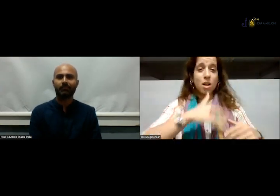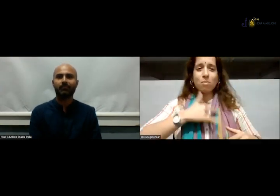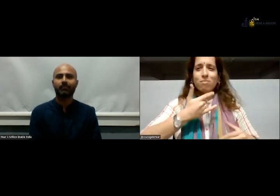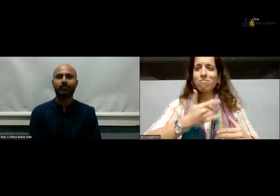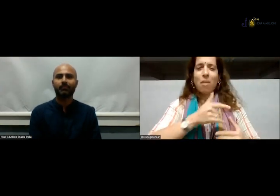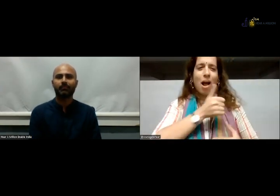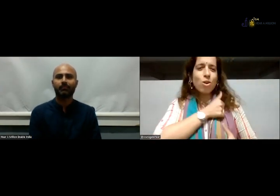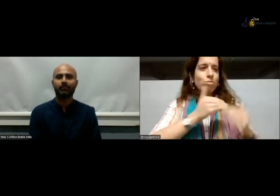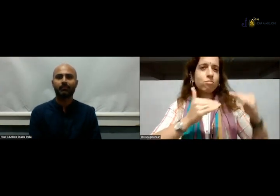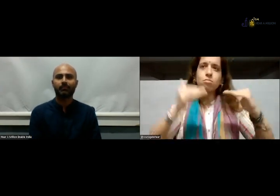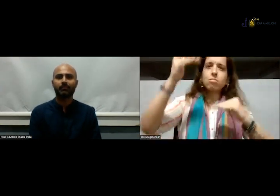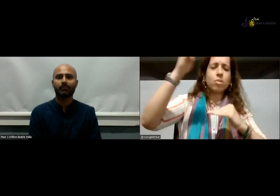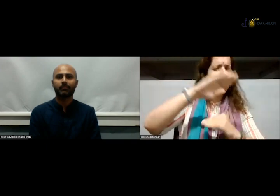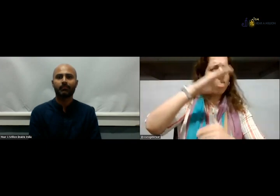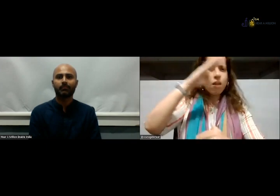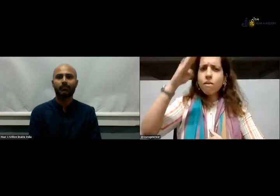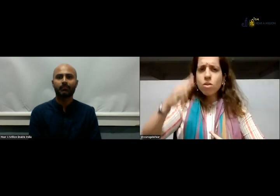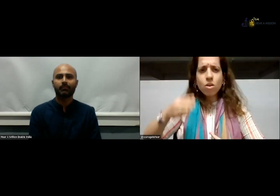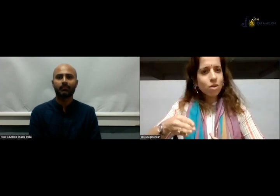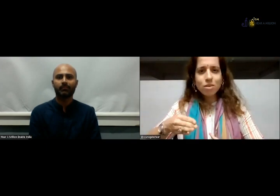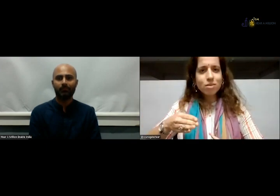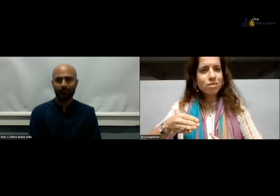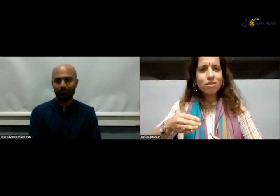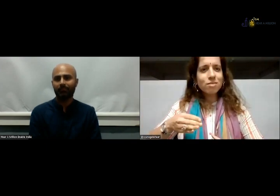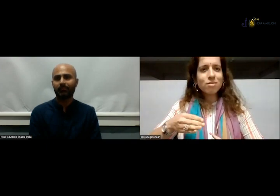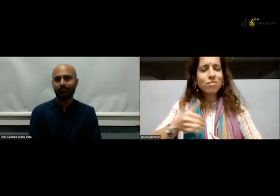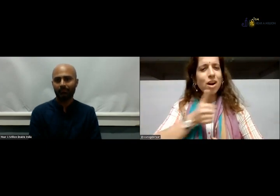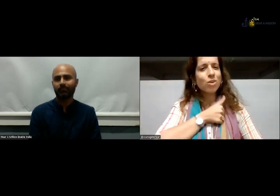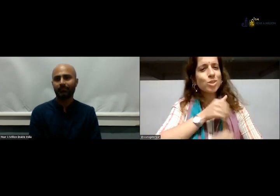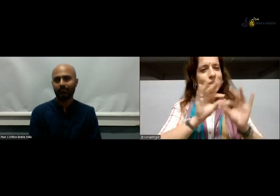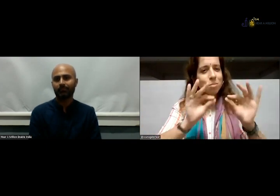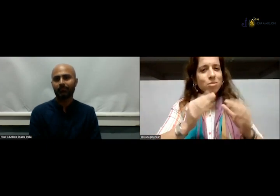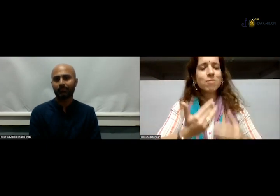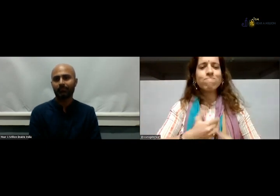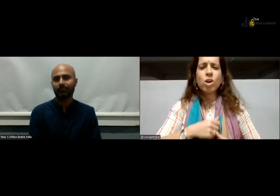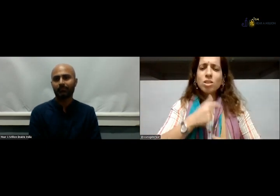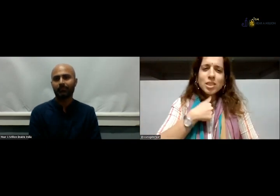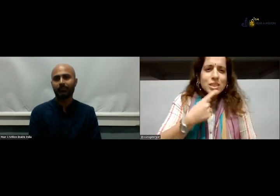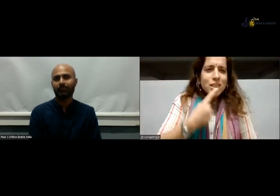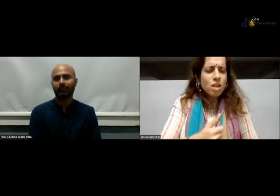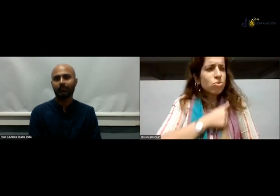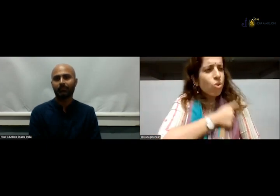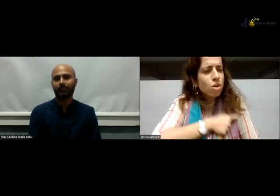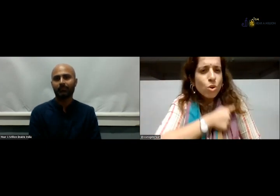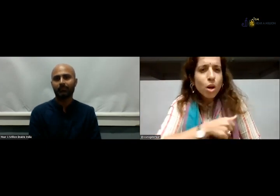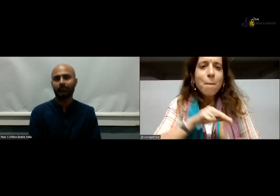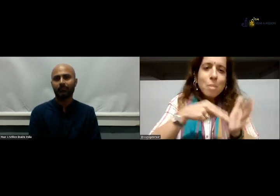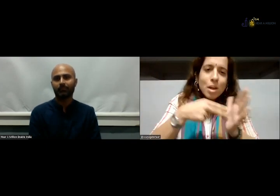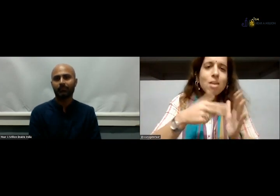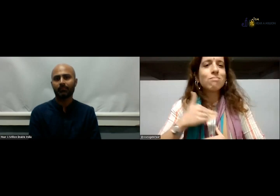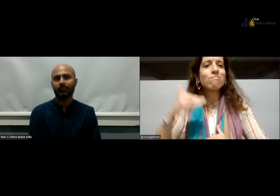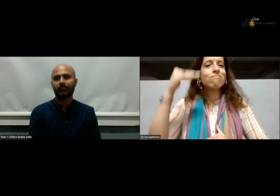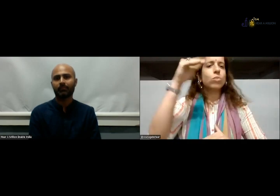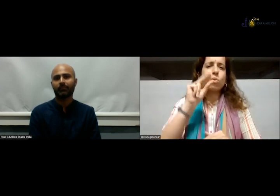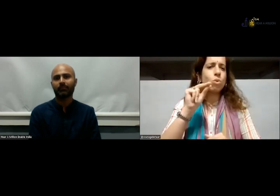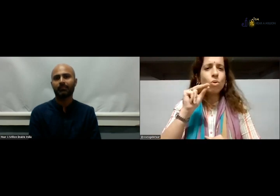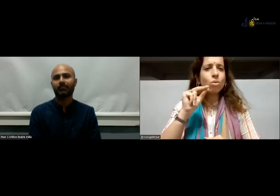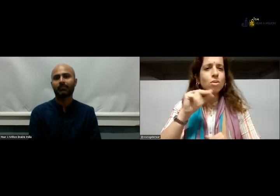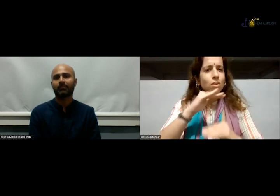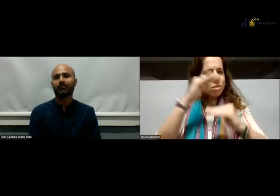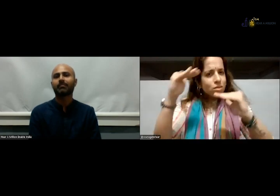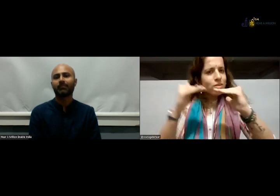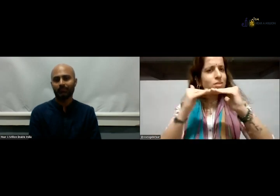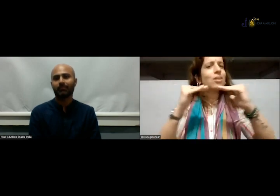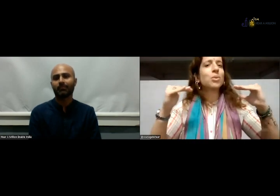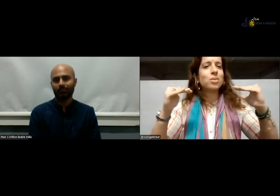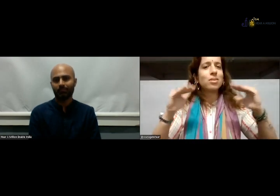She had a very simple heart, very humble, and she did not have, ego and all that.